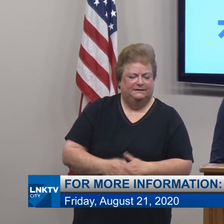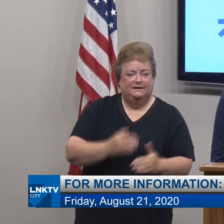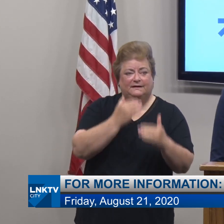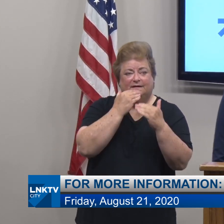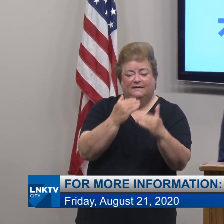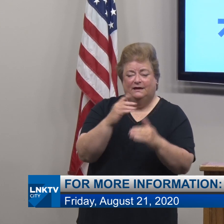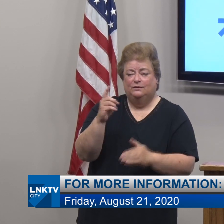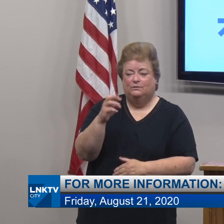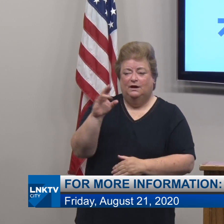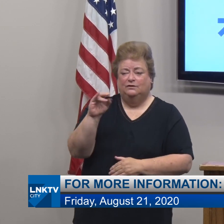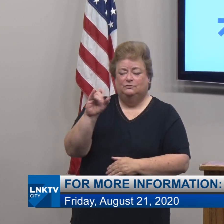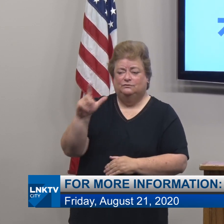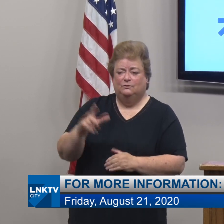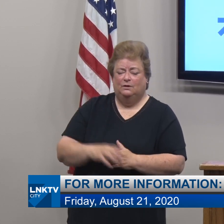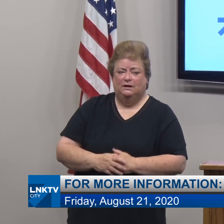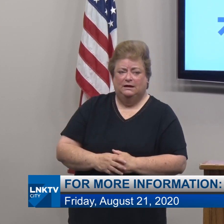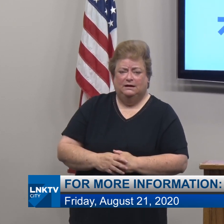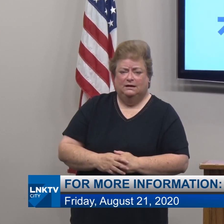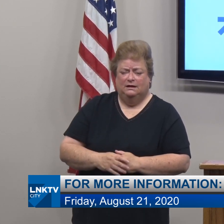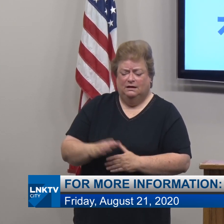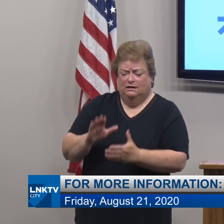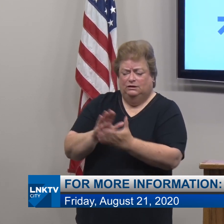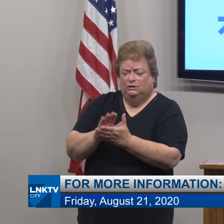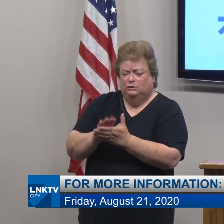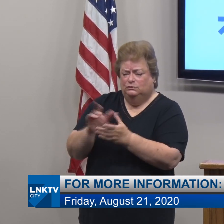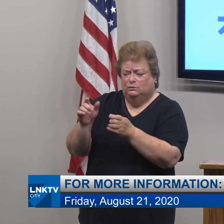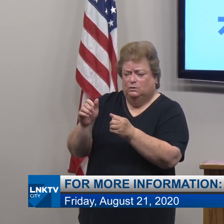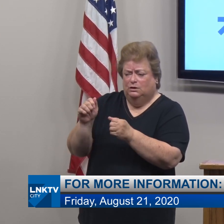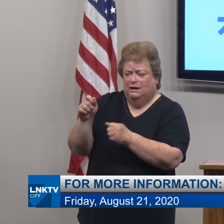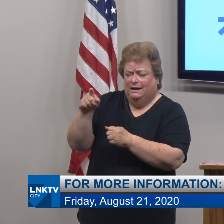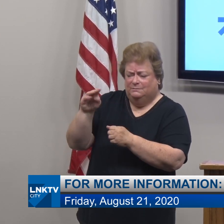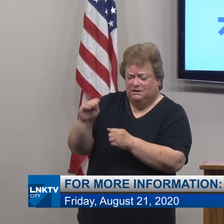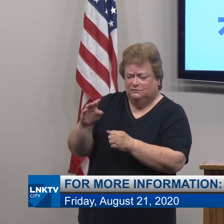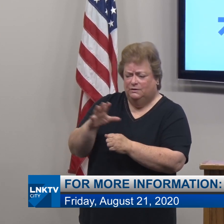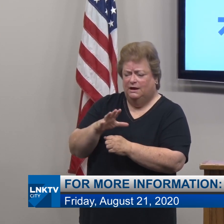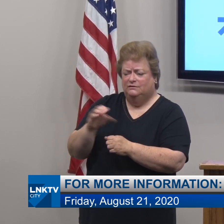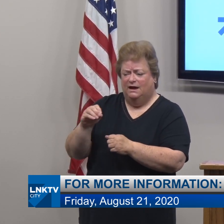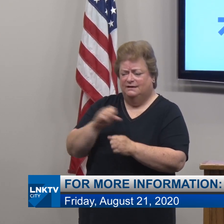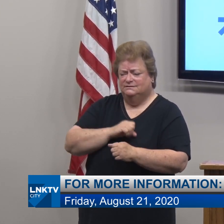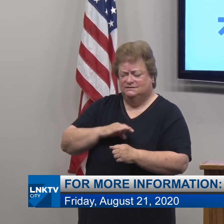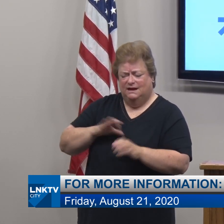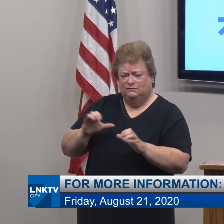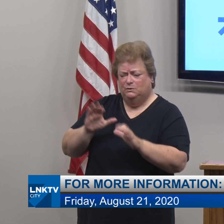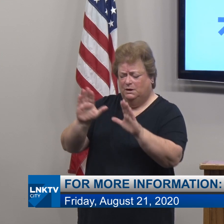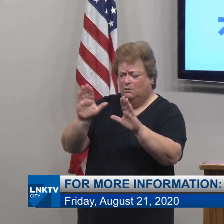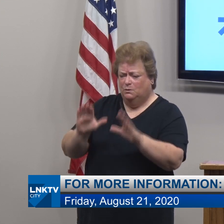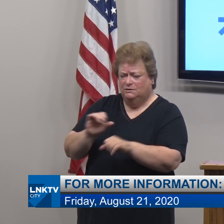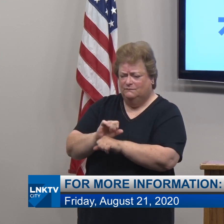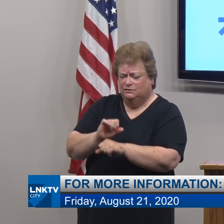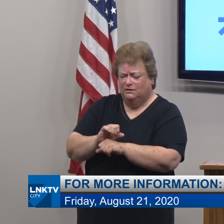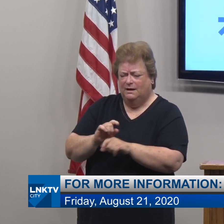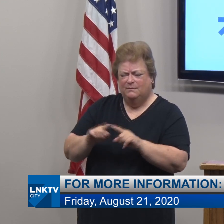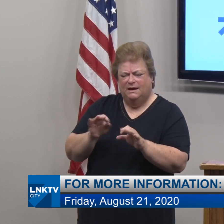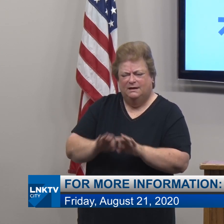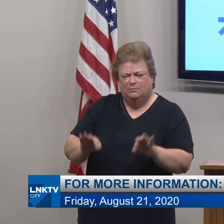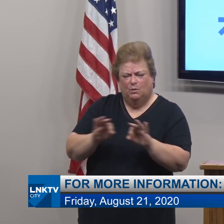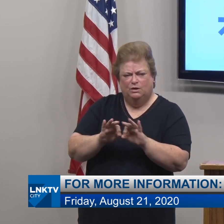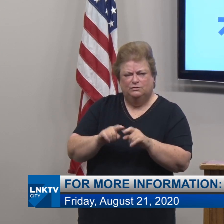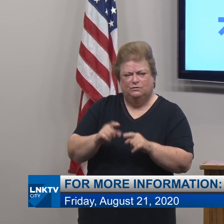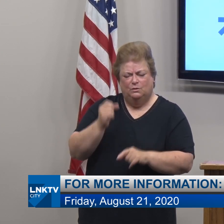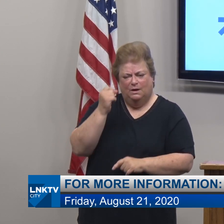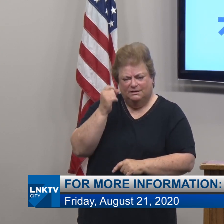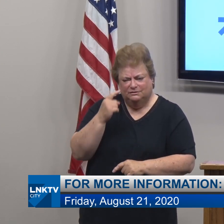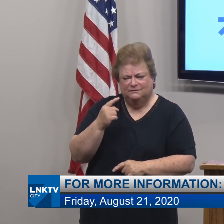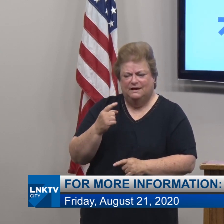Thank you, Dr. Joel. While school administrators and staff have done a tremendous job, it's really important to understand and acknowledge that